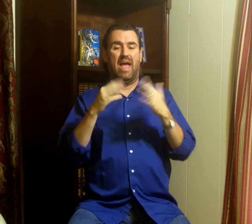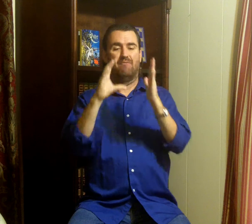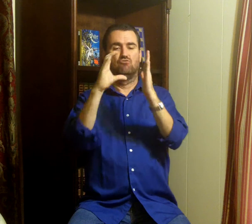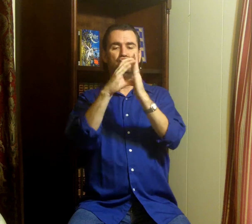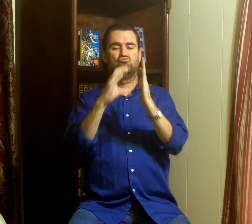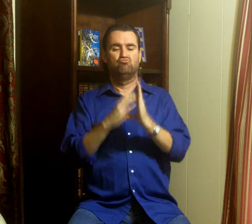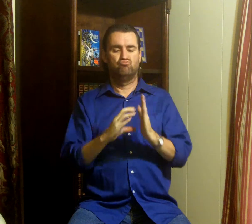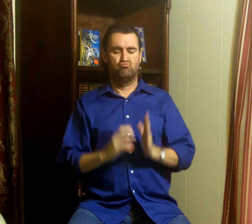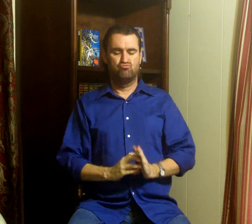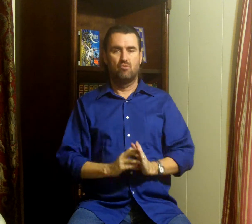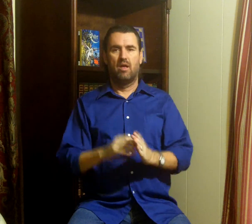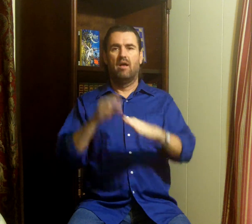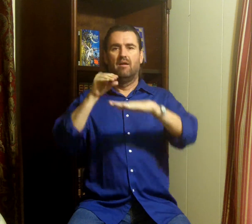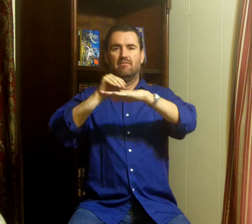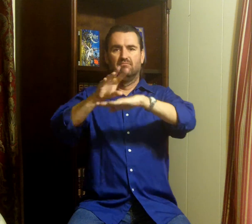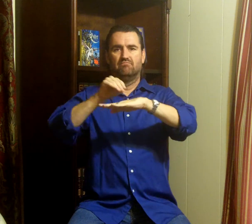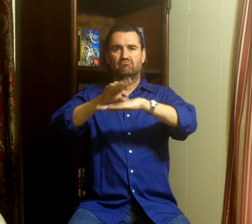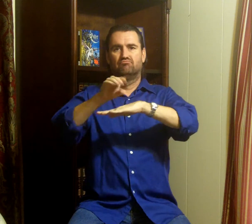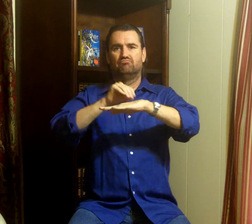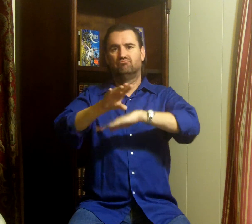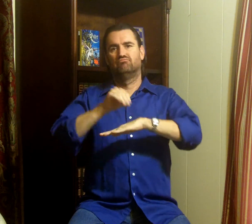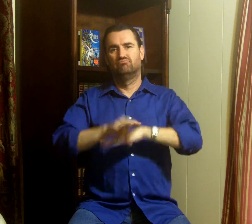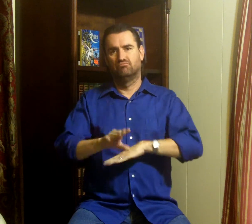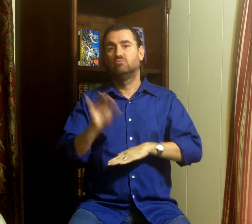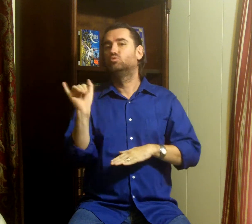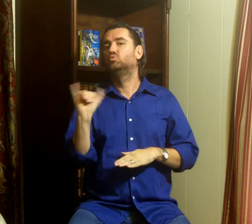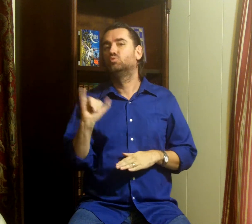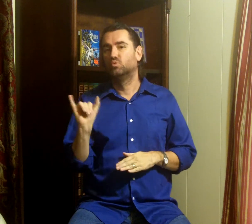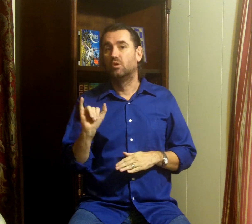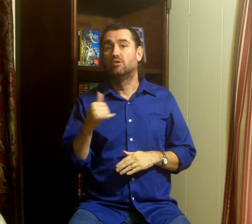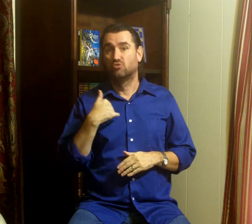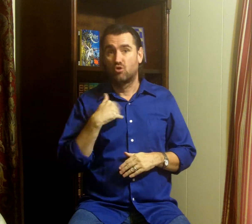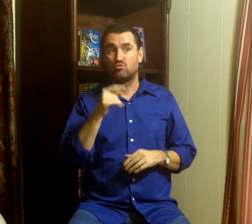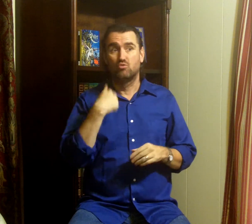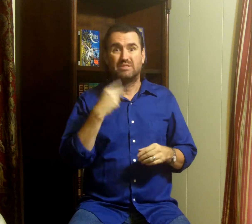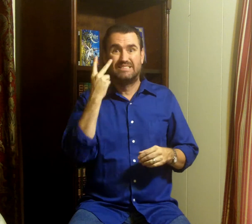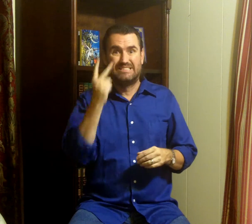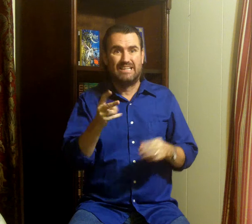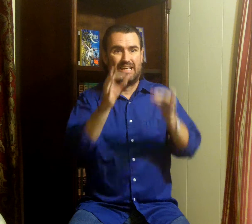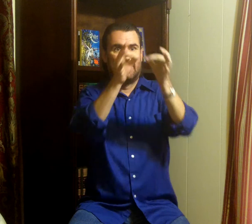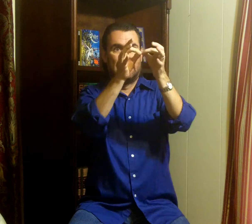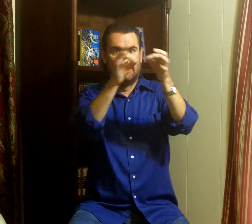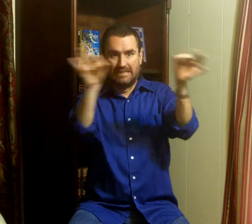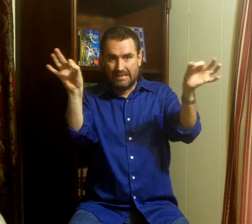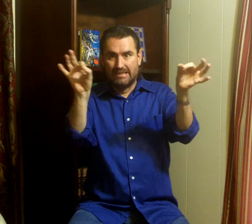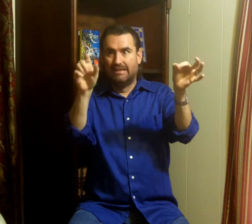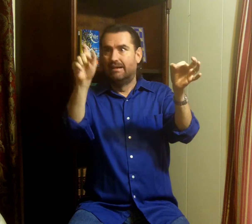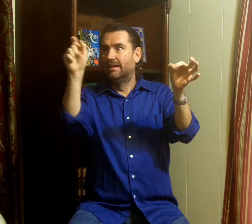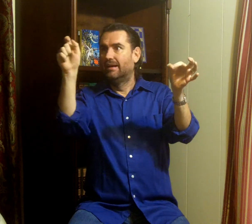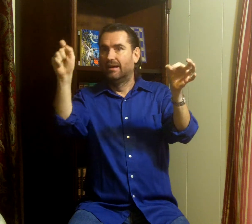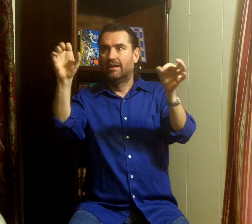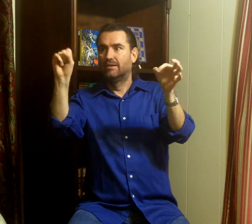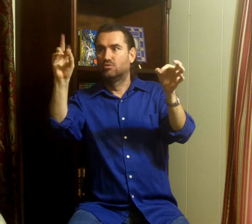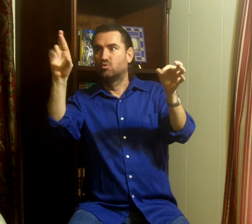about what you do and possible ideas on how you should practice to get better. So